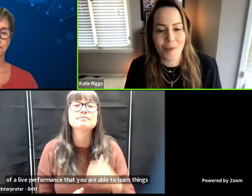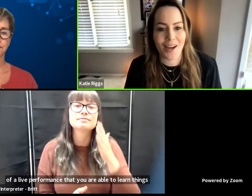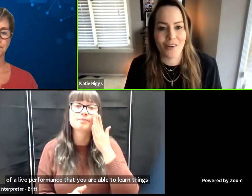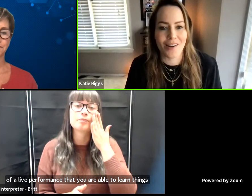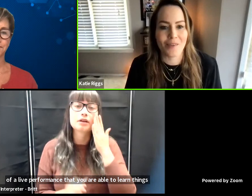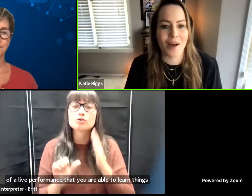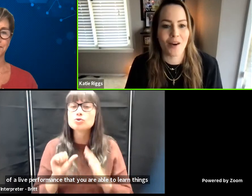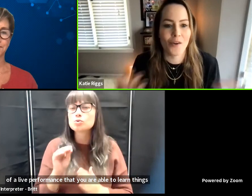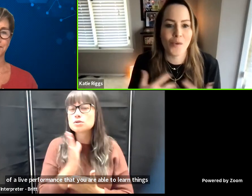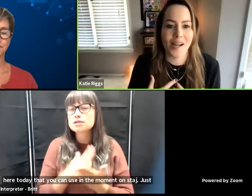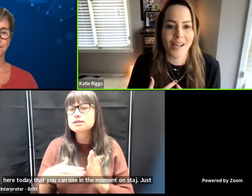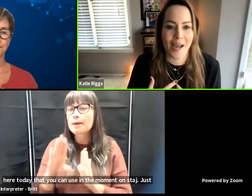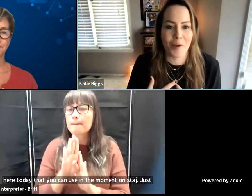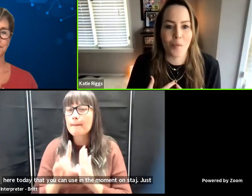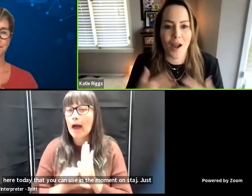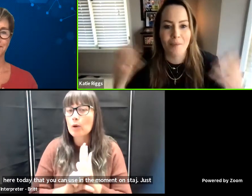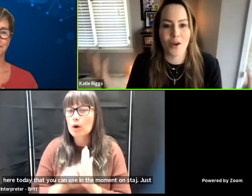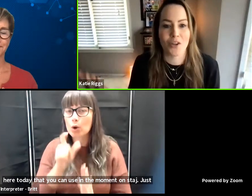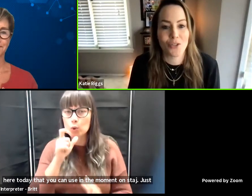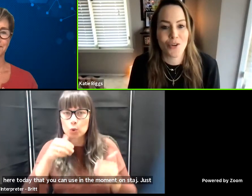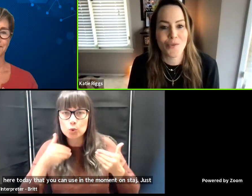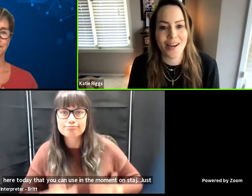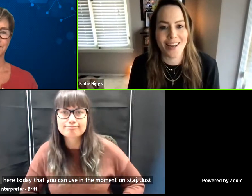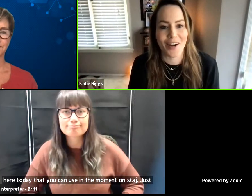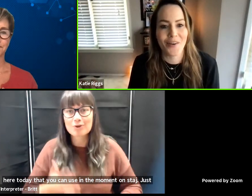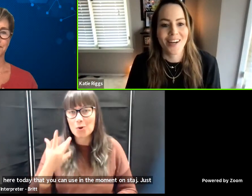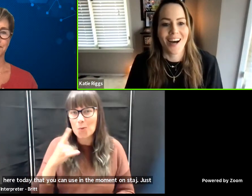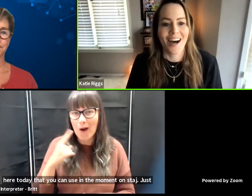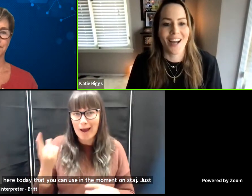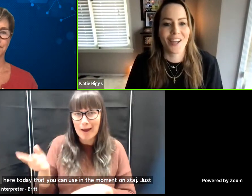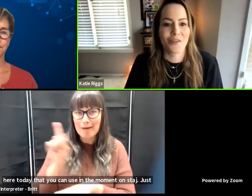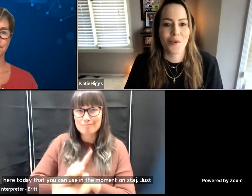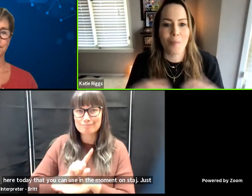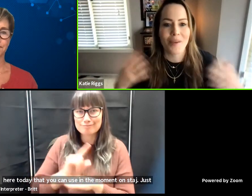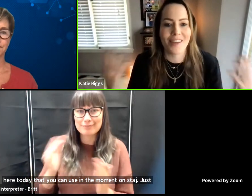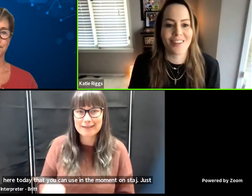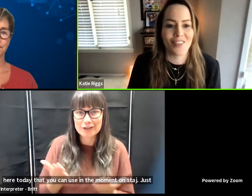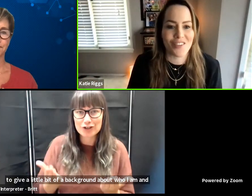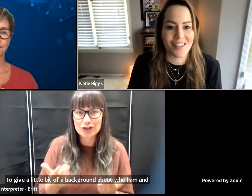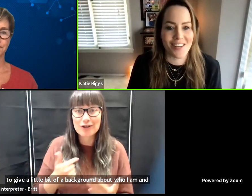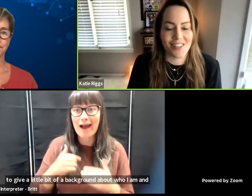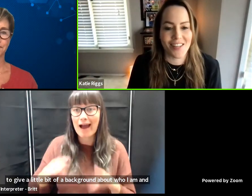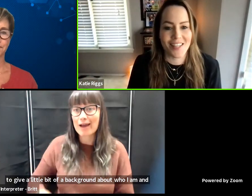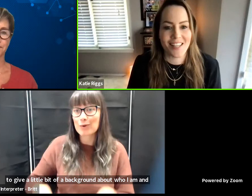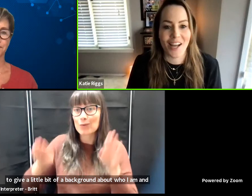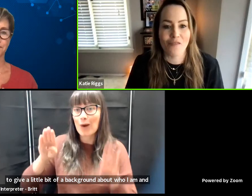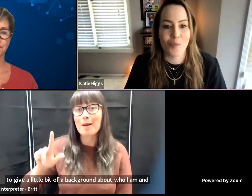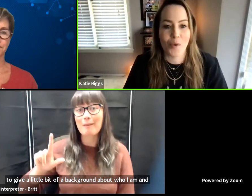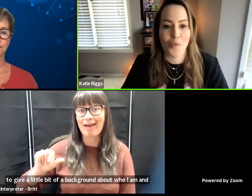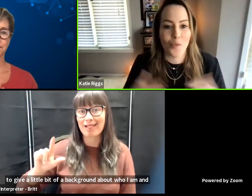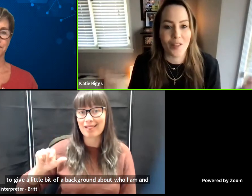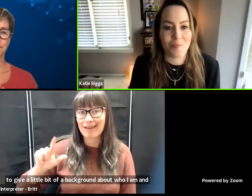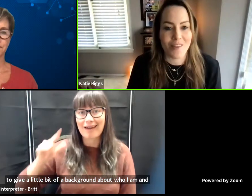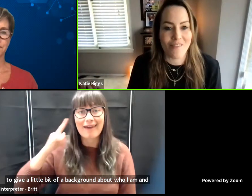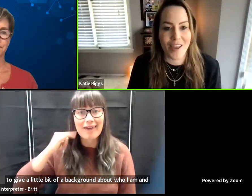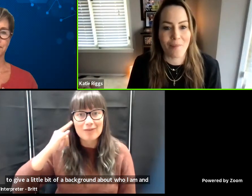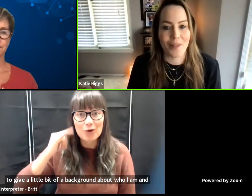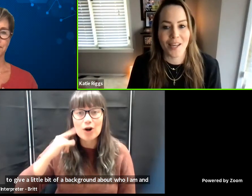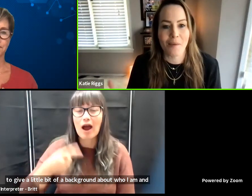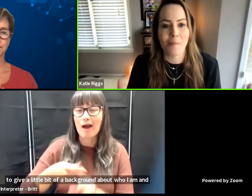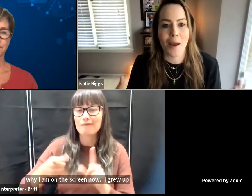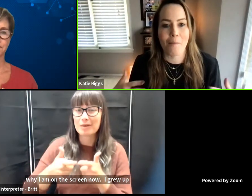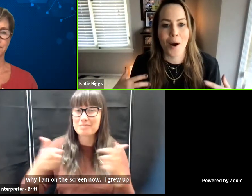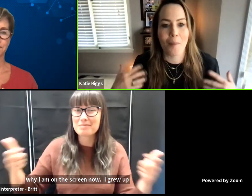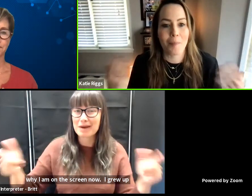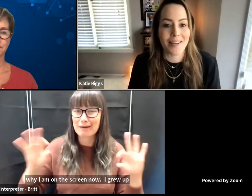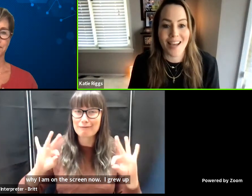bit of a background about who I am and why I'm on your screen right now, I grew up in Los Angeles. I come from a really big